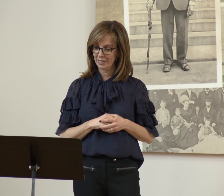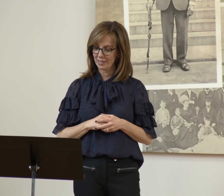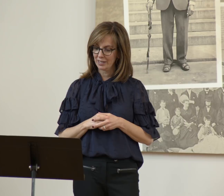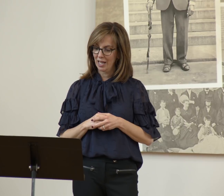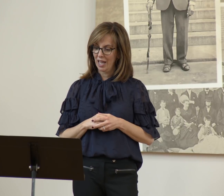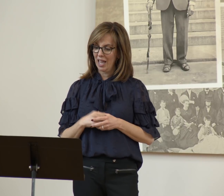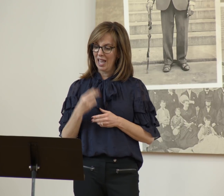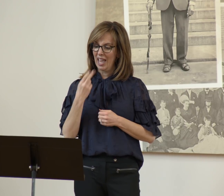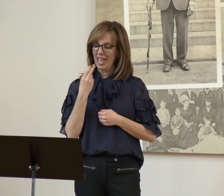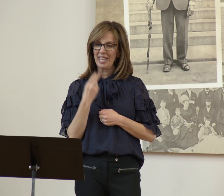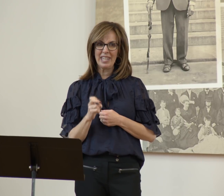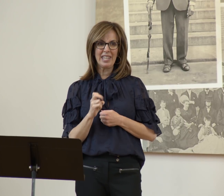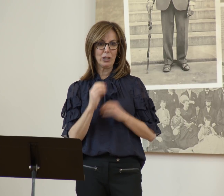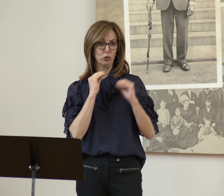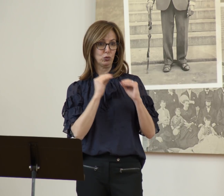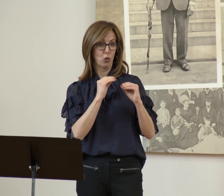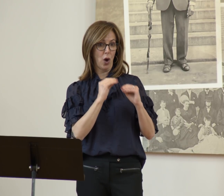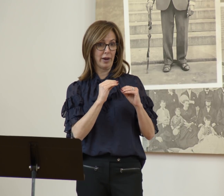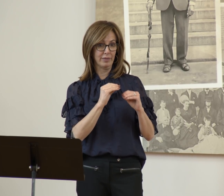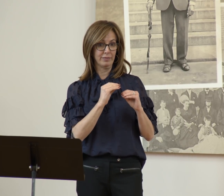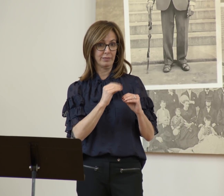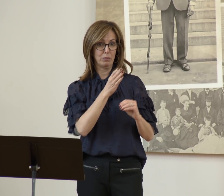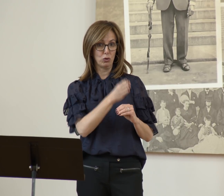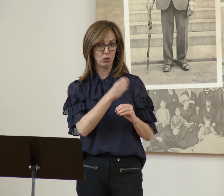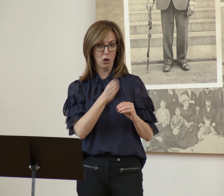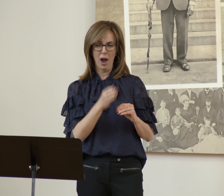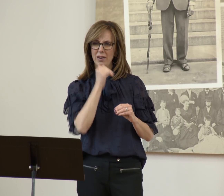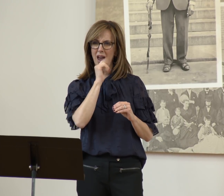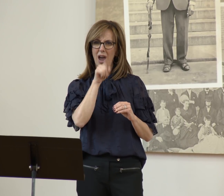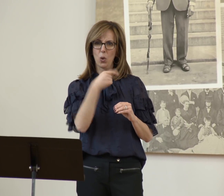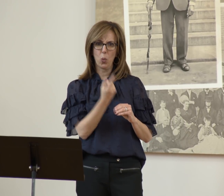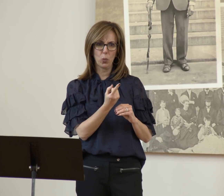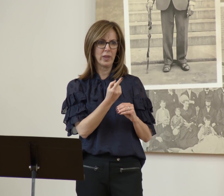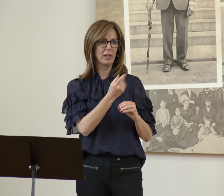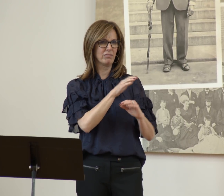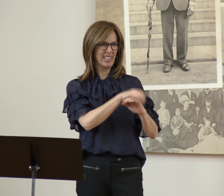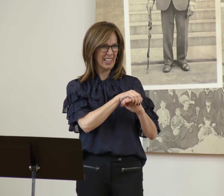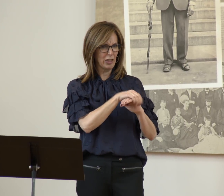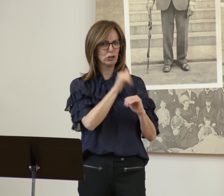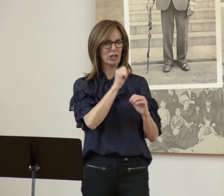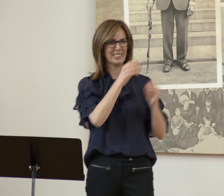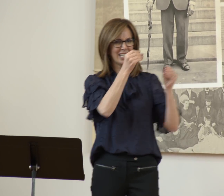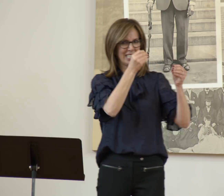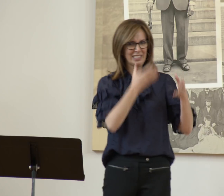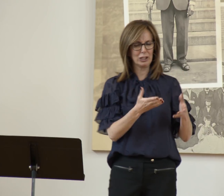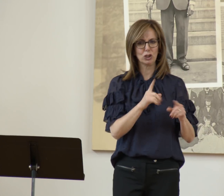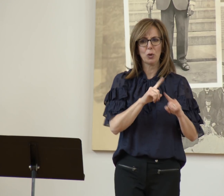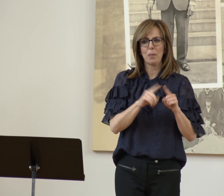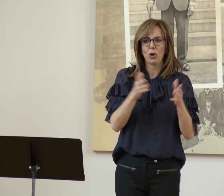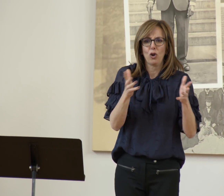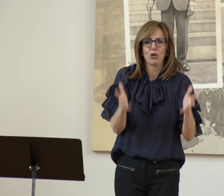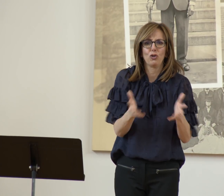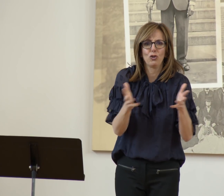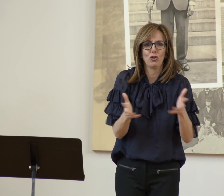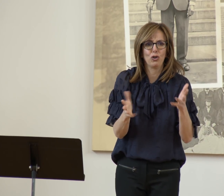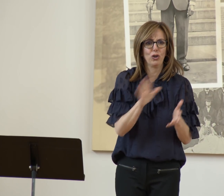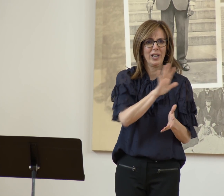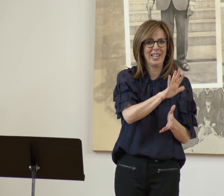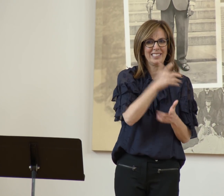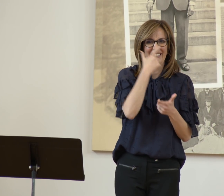and whatever it was they called those teachers back in those days. But he taught Bernard Bragg not only English